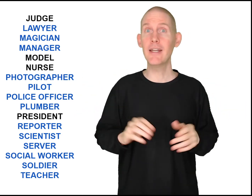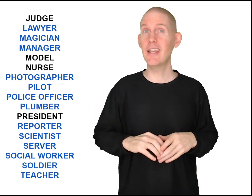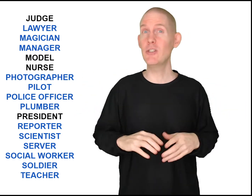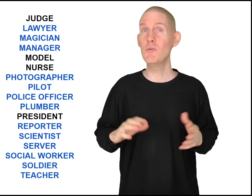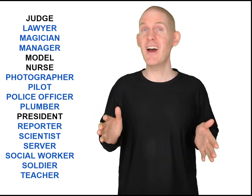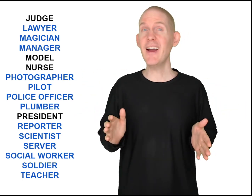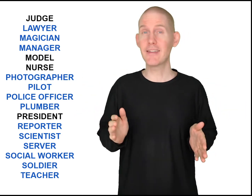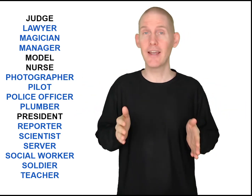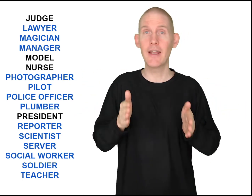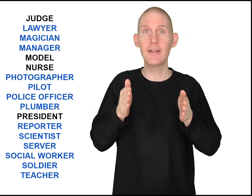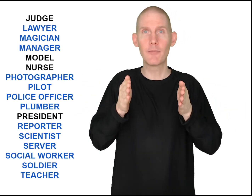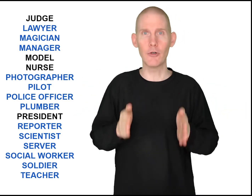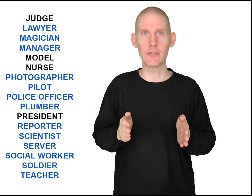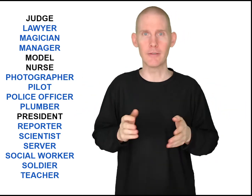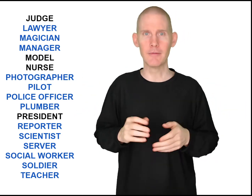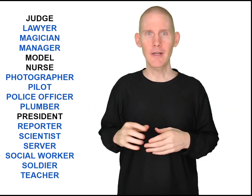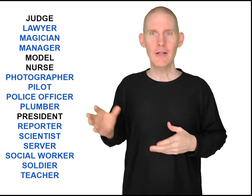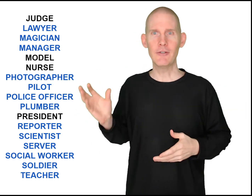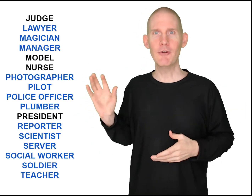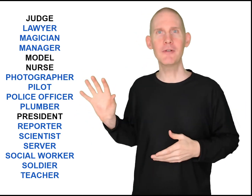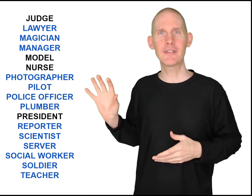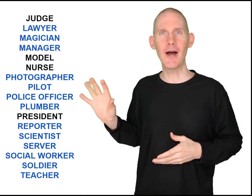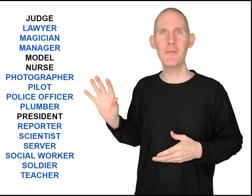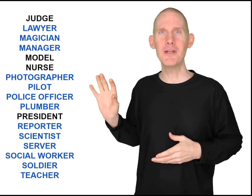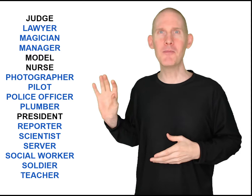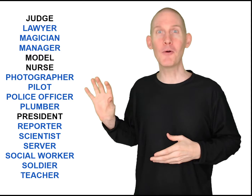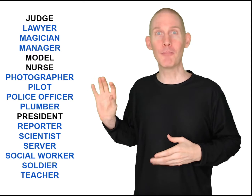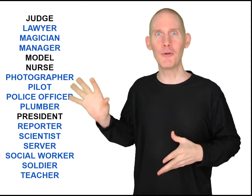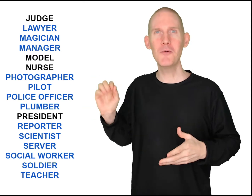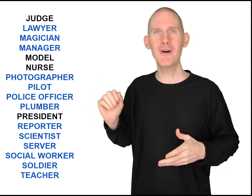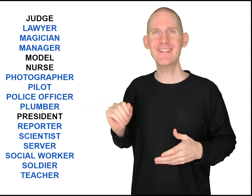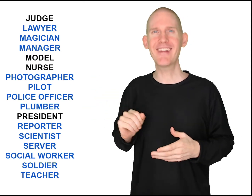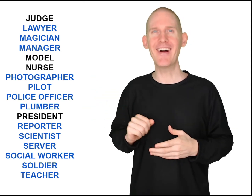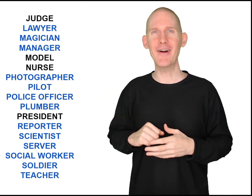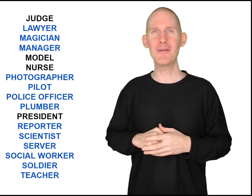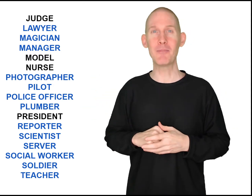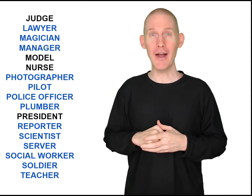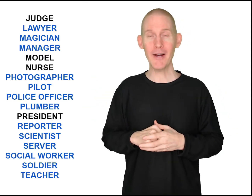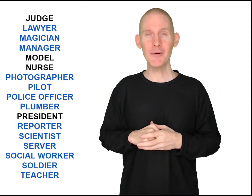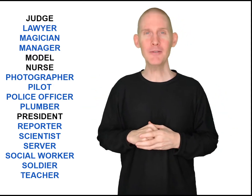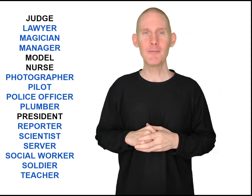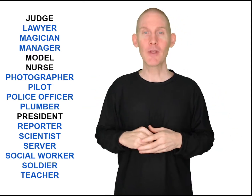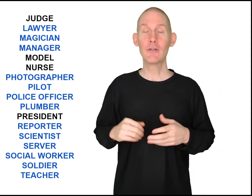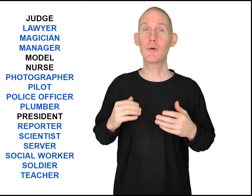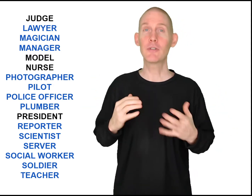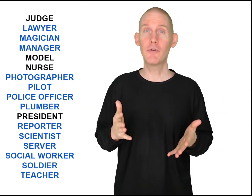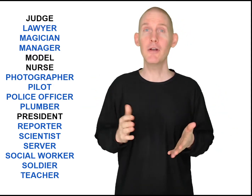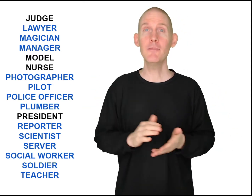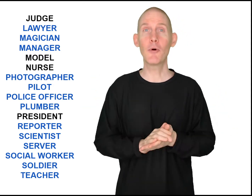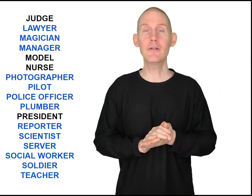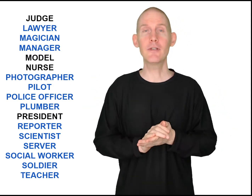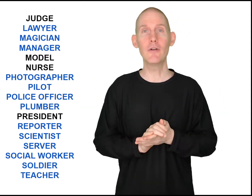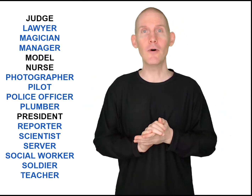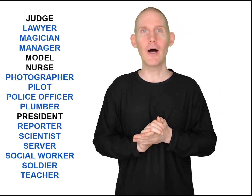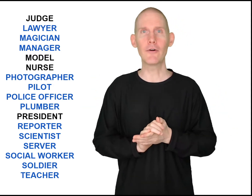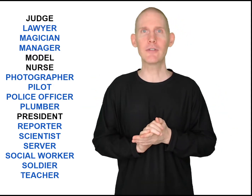do not end in person. You notice how many more blue ones there are than black ones? So it's very important to know how to